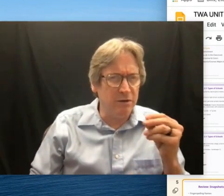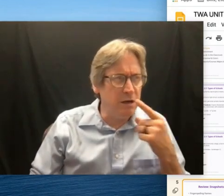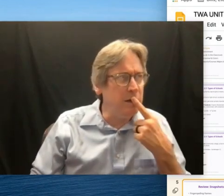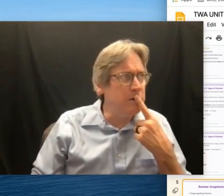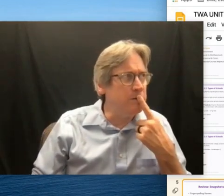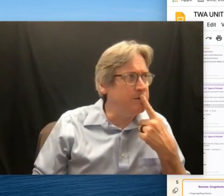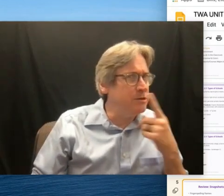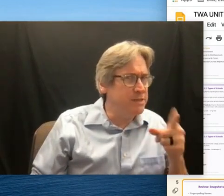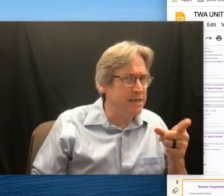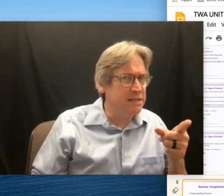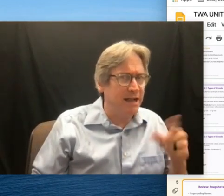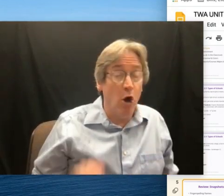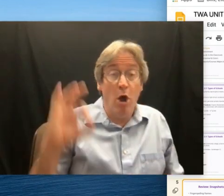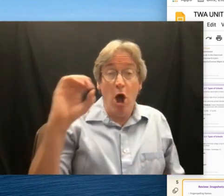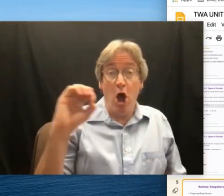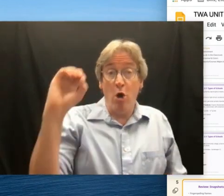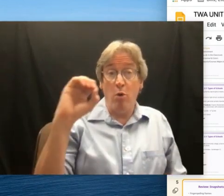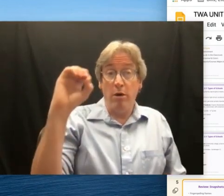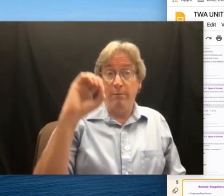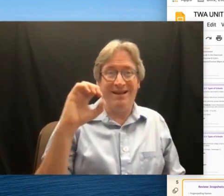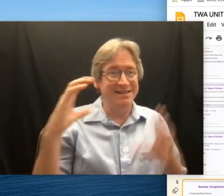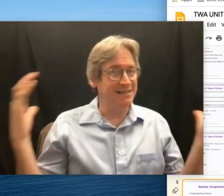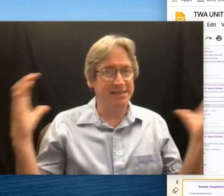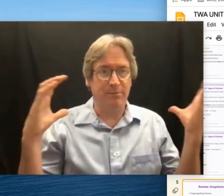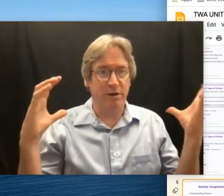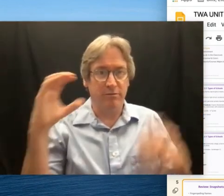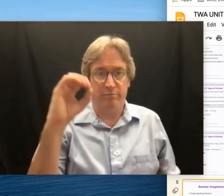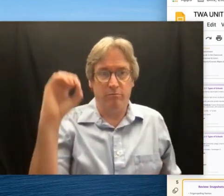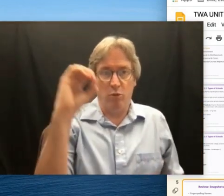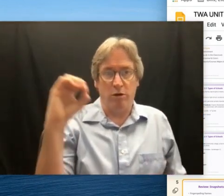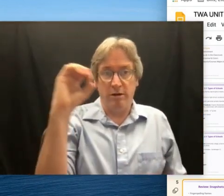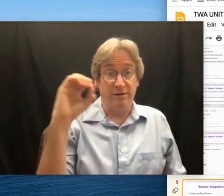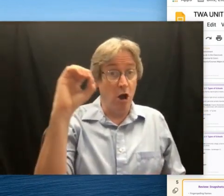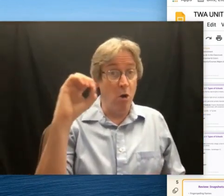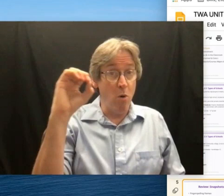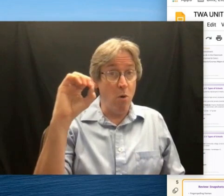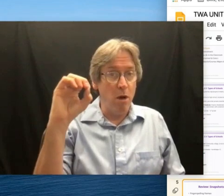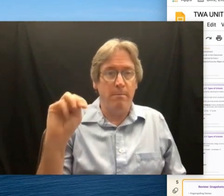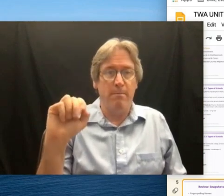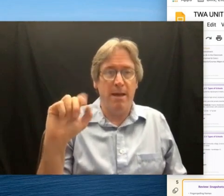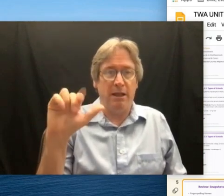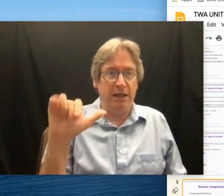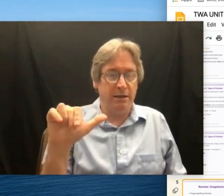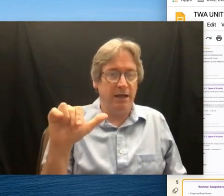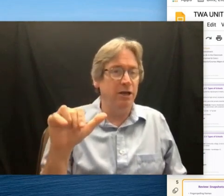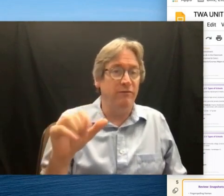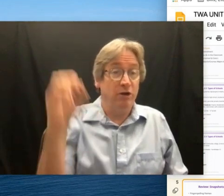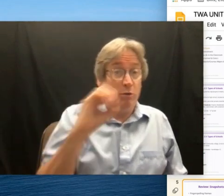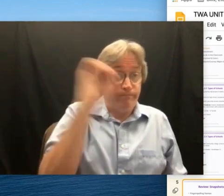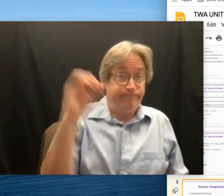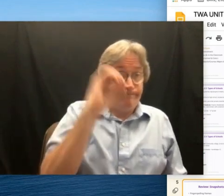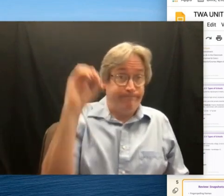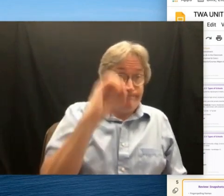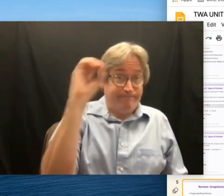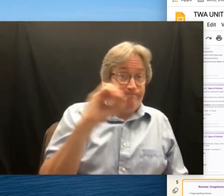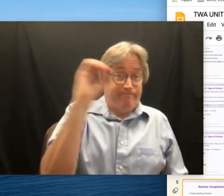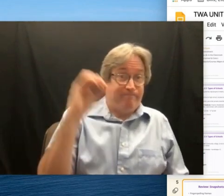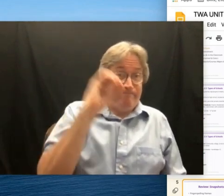don't think there are any other ones we do besides like O, because it's a separate word. O'Malley, and you don't have to go,